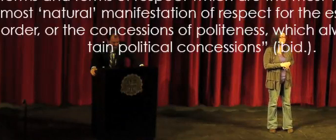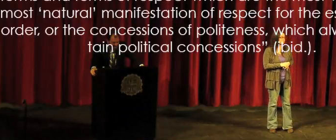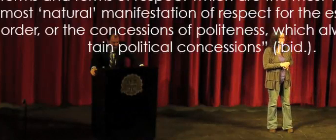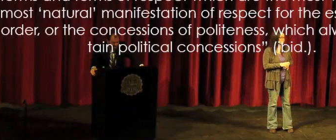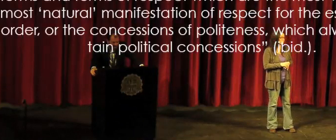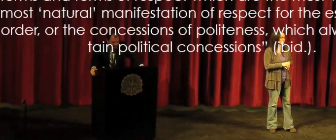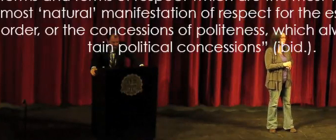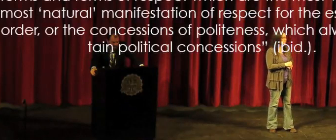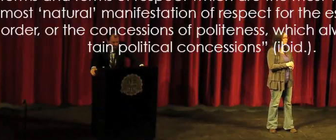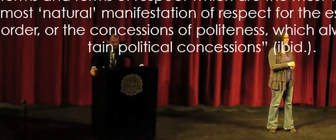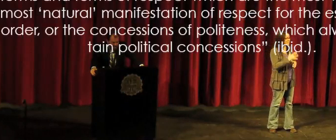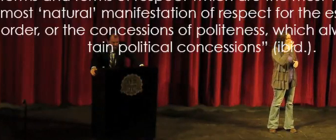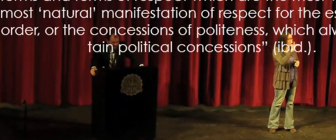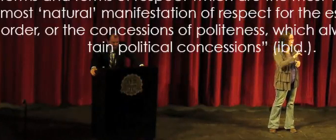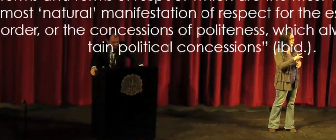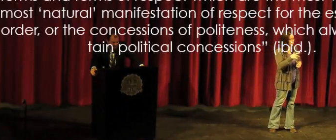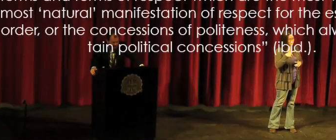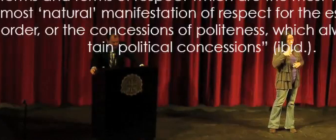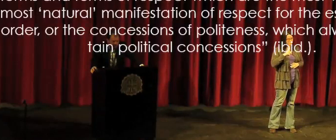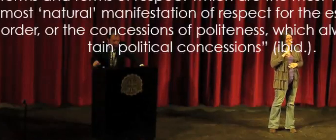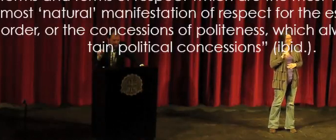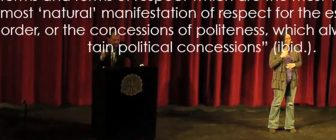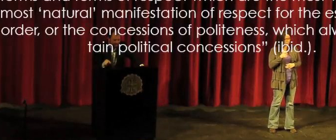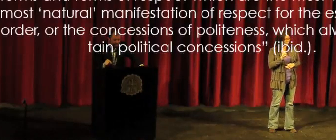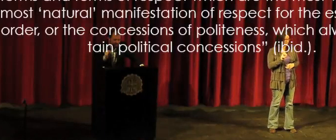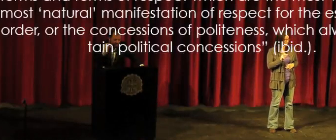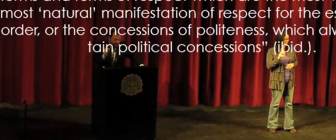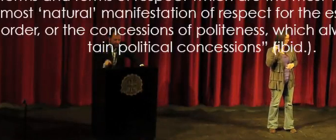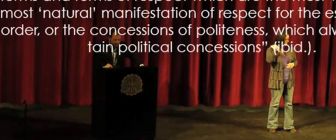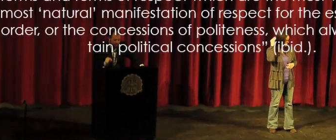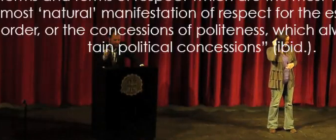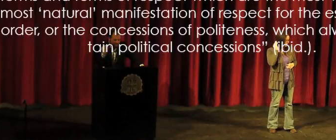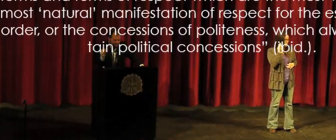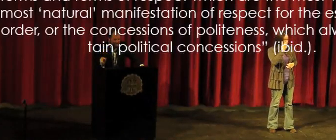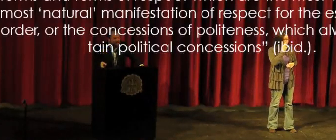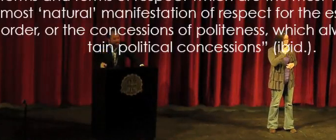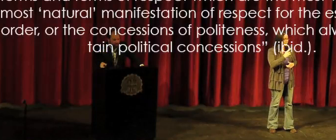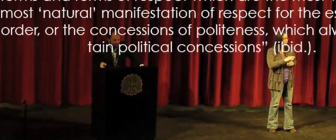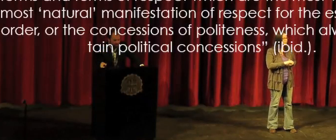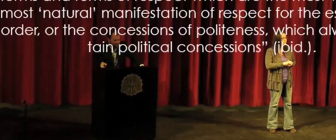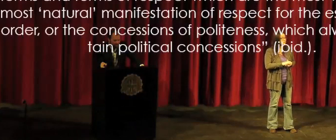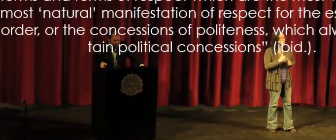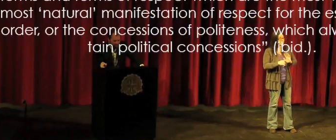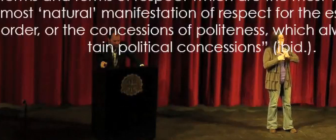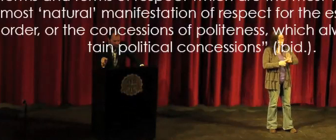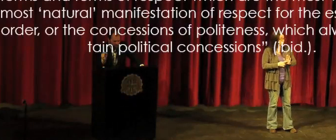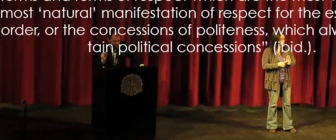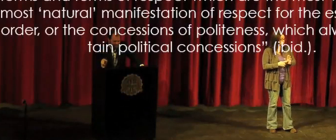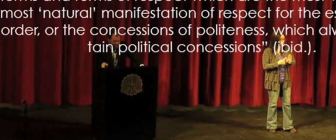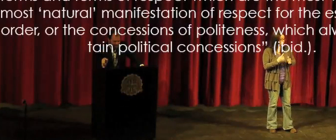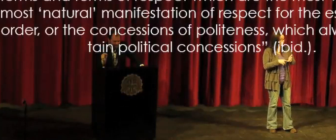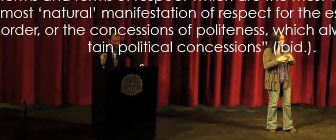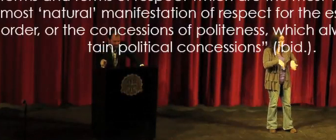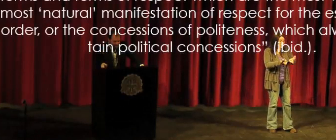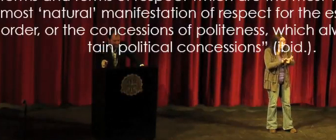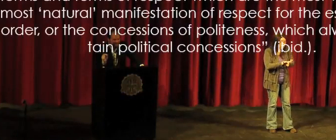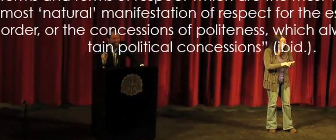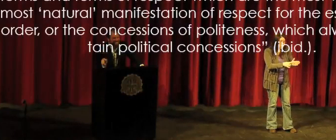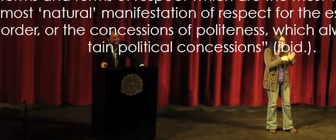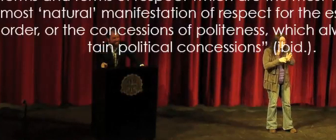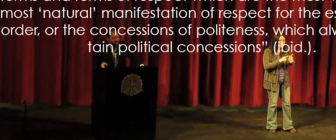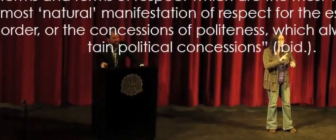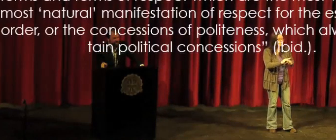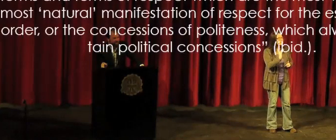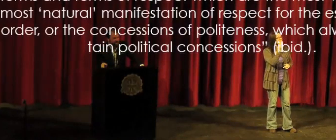reason lies precisely in the fact that it manages to extort what is essential while seeming to demand